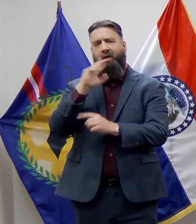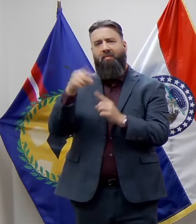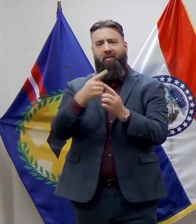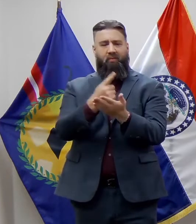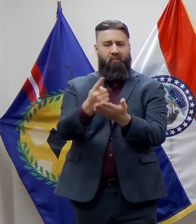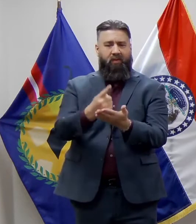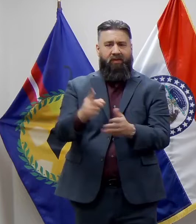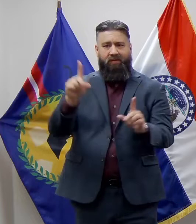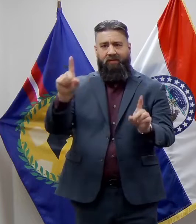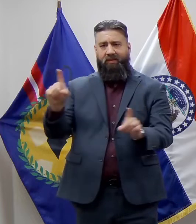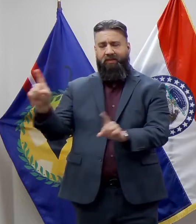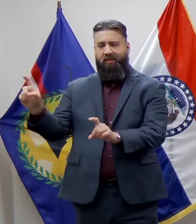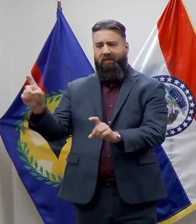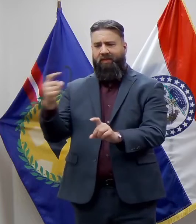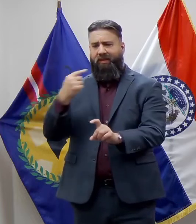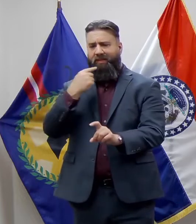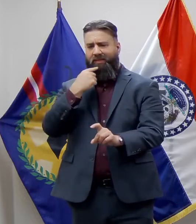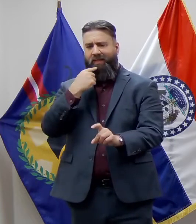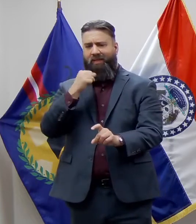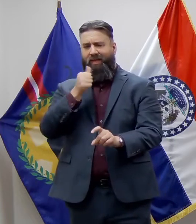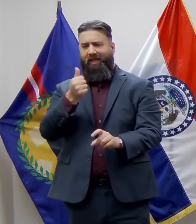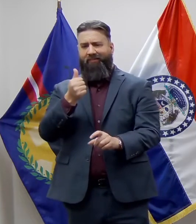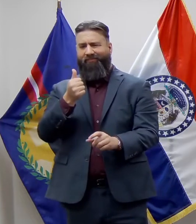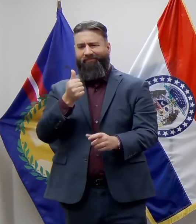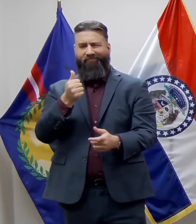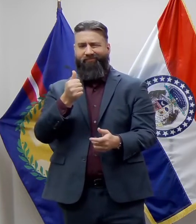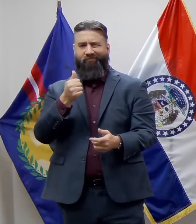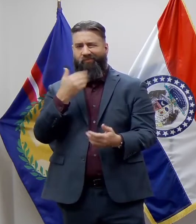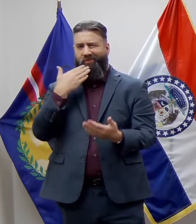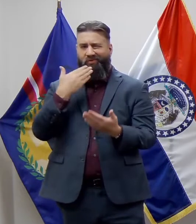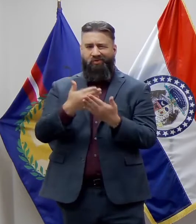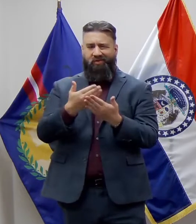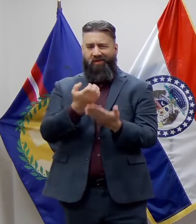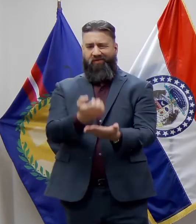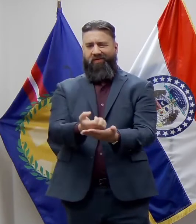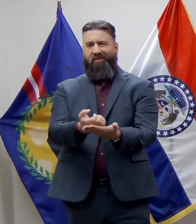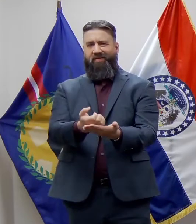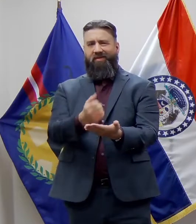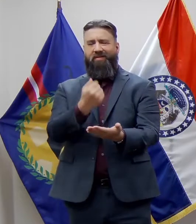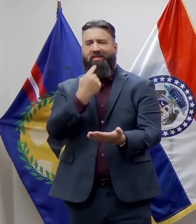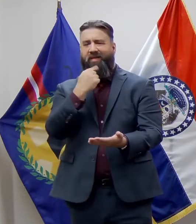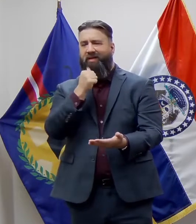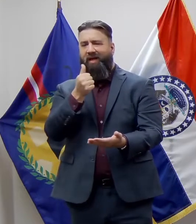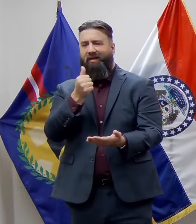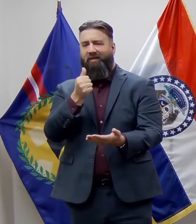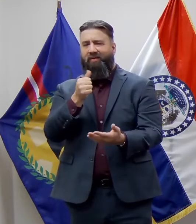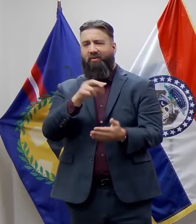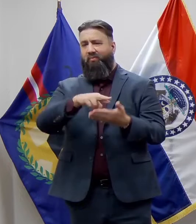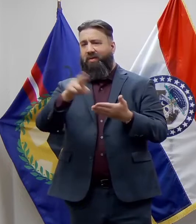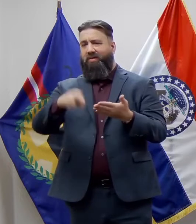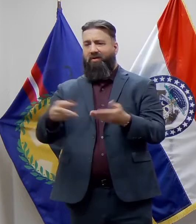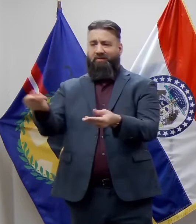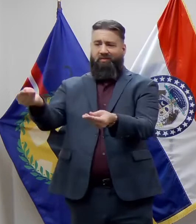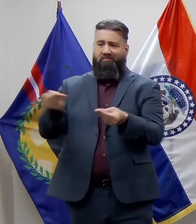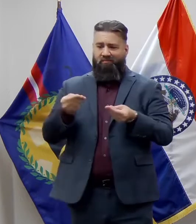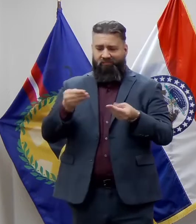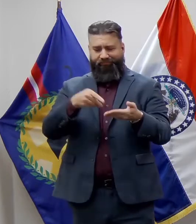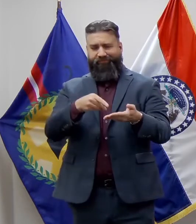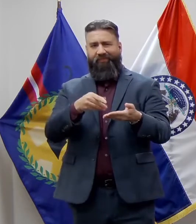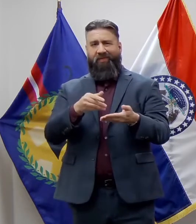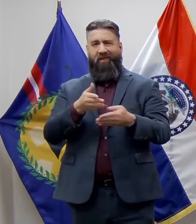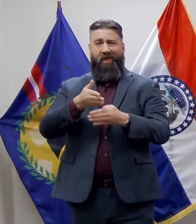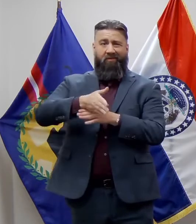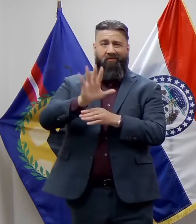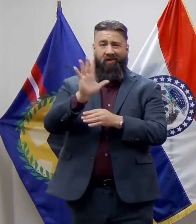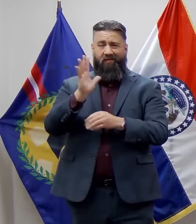do, and they say they have anecdotal evidence from employees saying that they're not getting their test back within that 5-day window, and so it